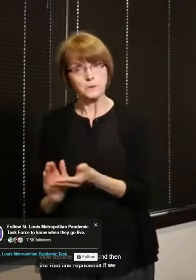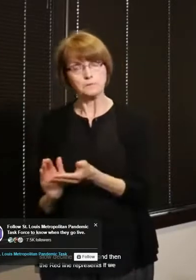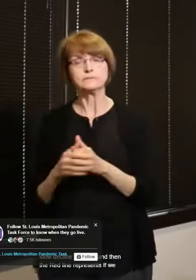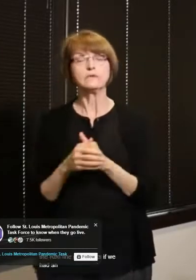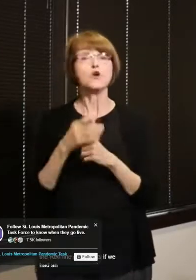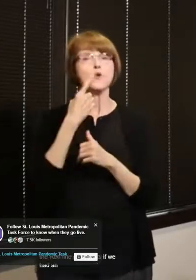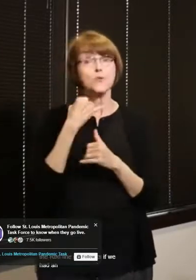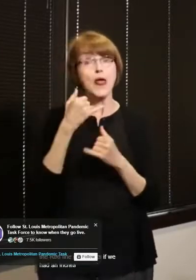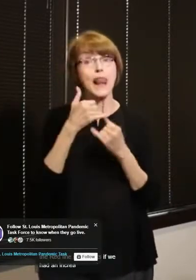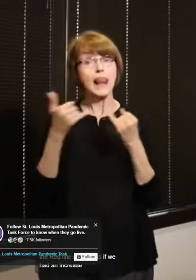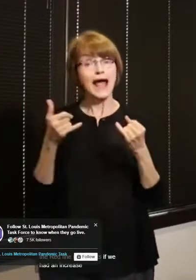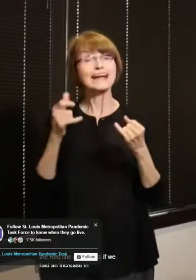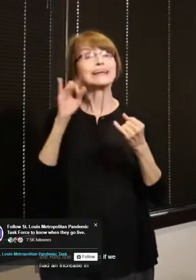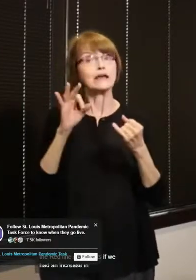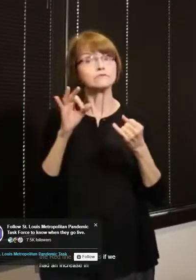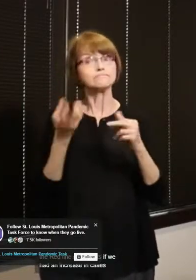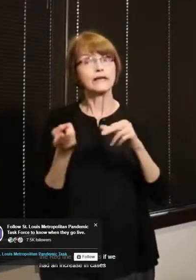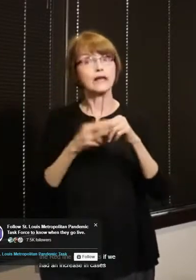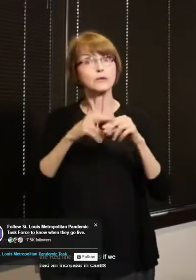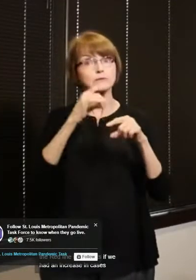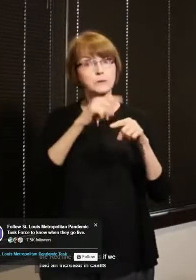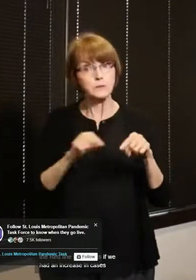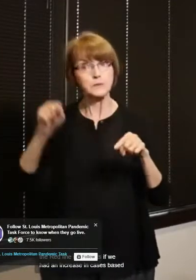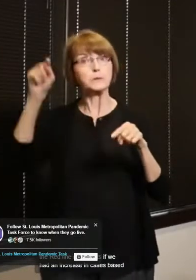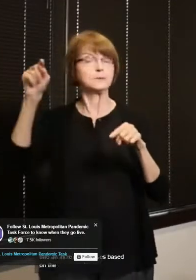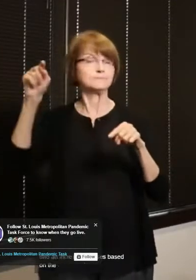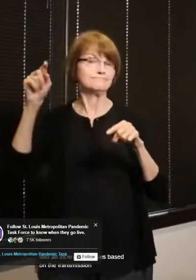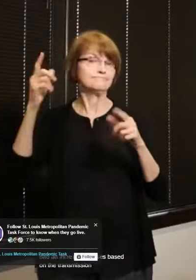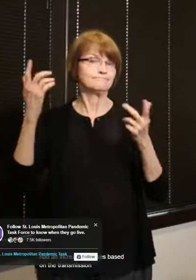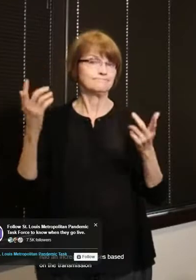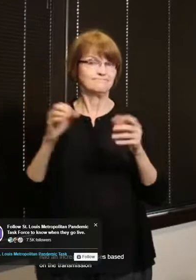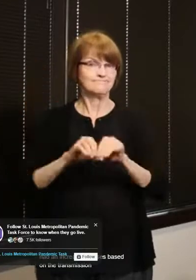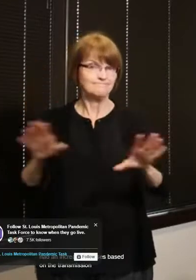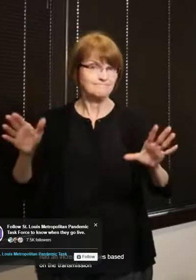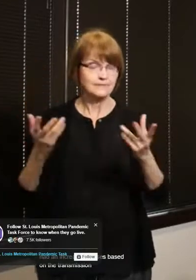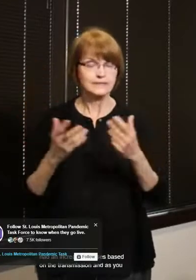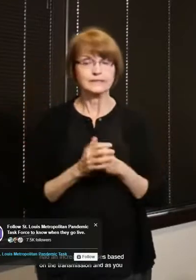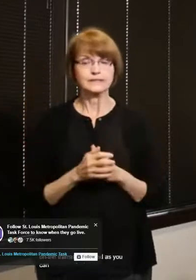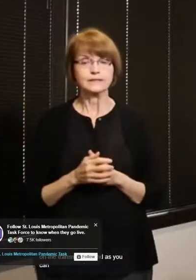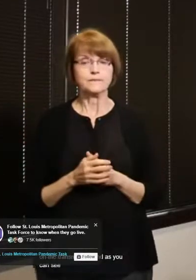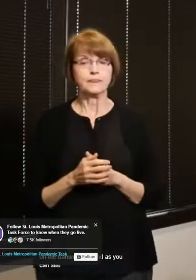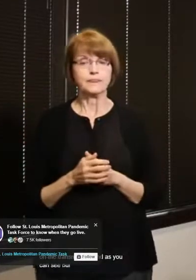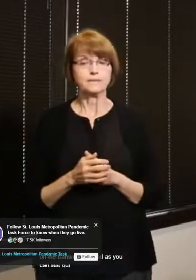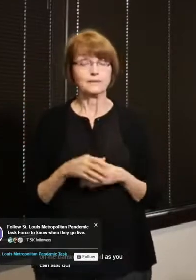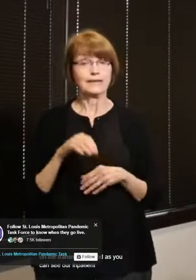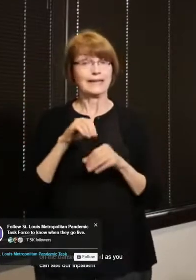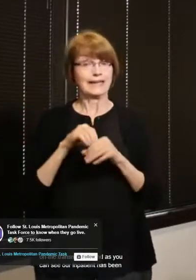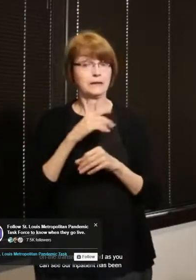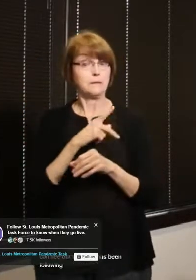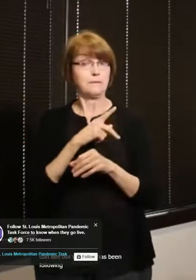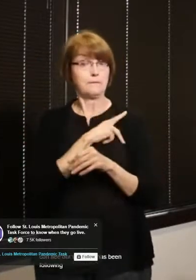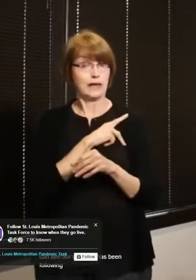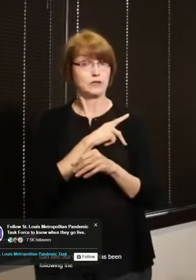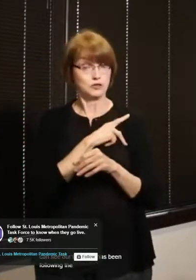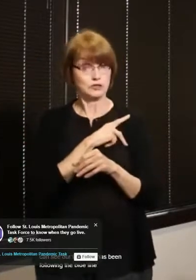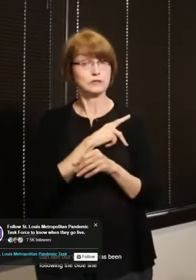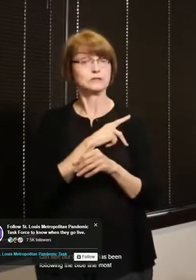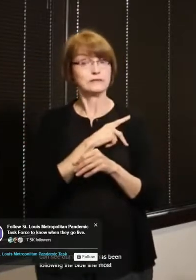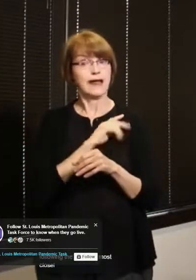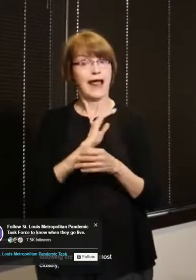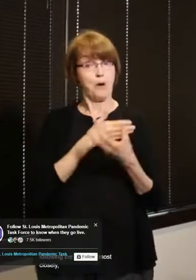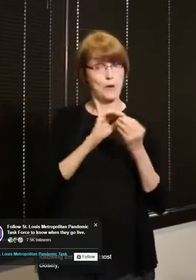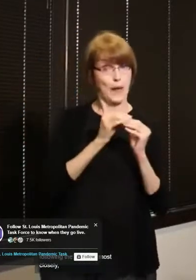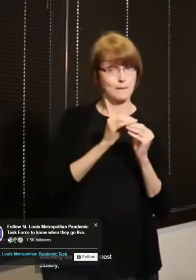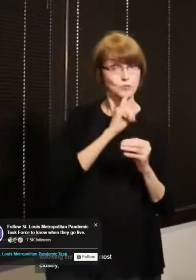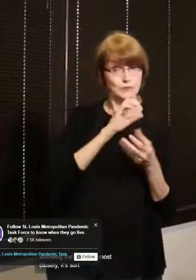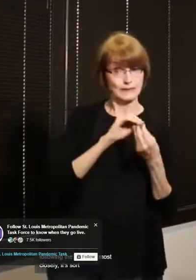had an increase in cases based on the transmission. And as you can see, our inpatient has been following the blue line most closely.